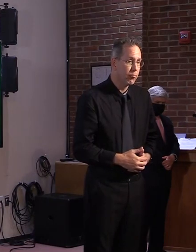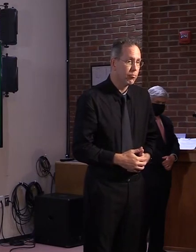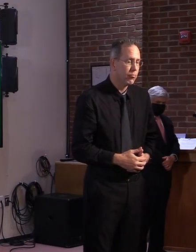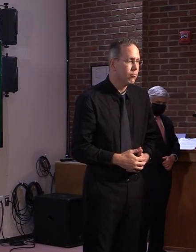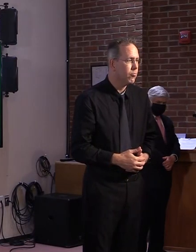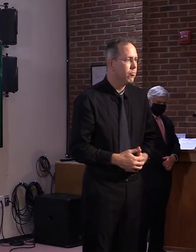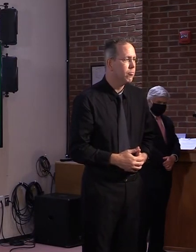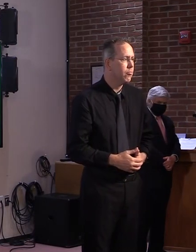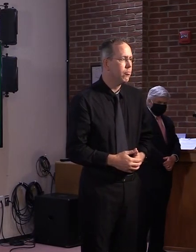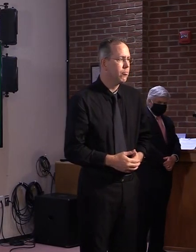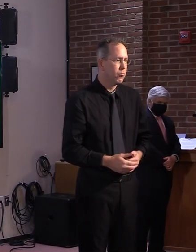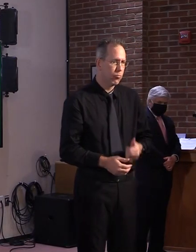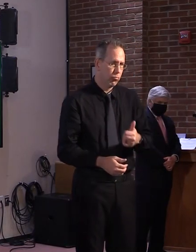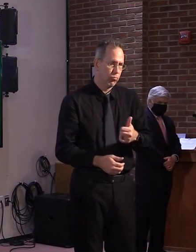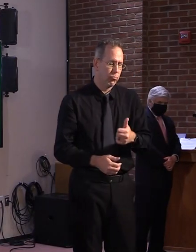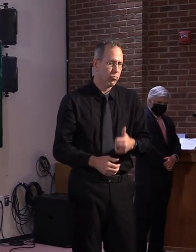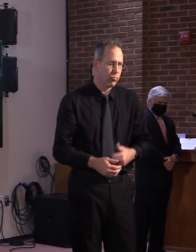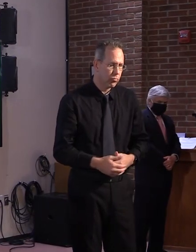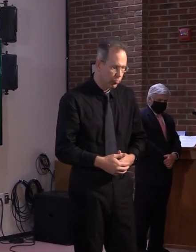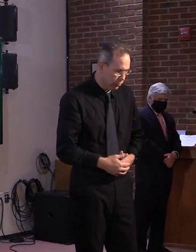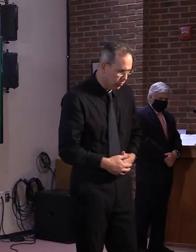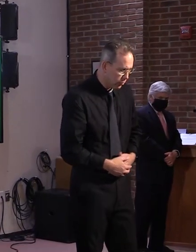Appreciate it.